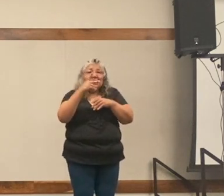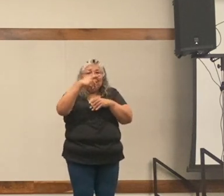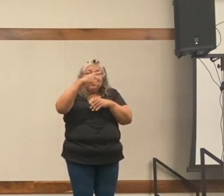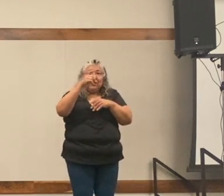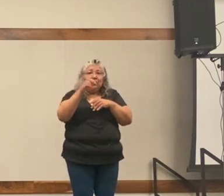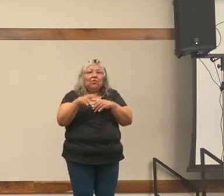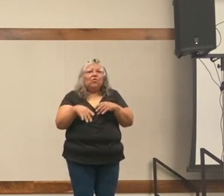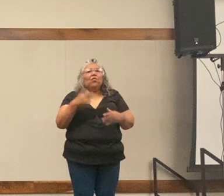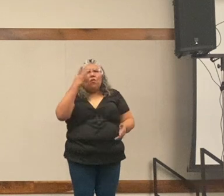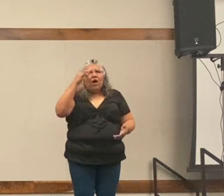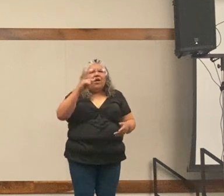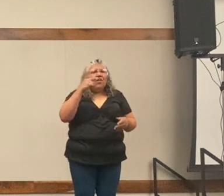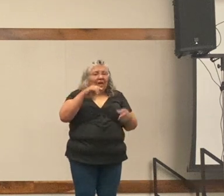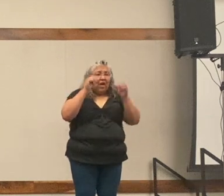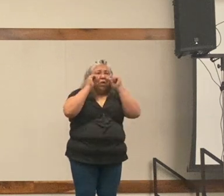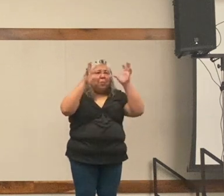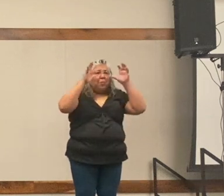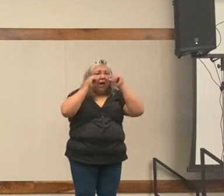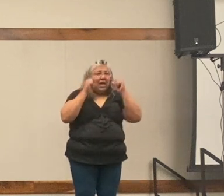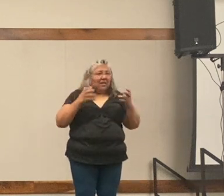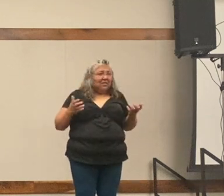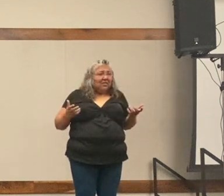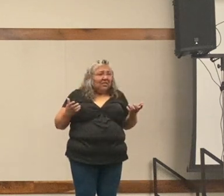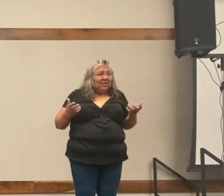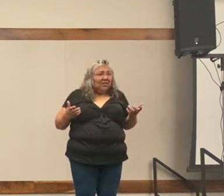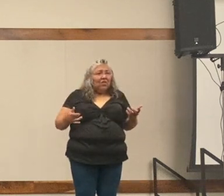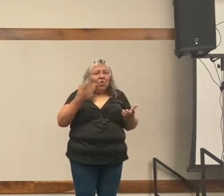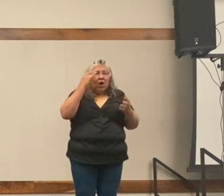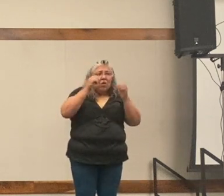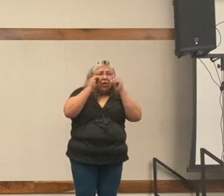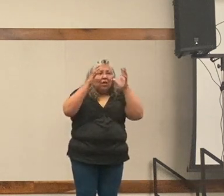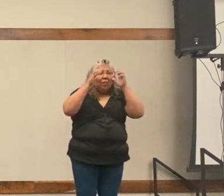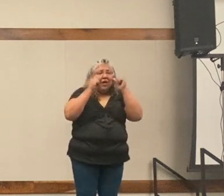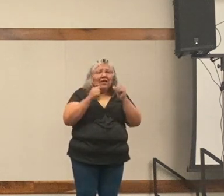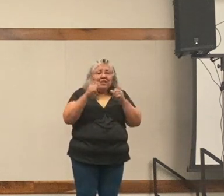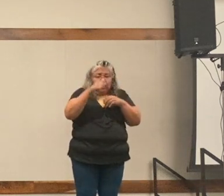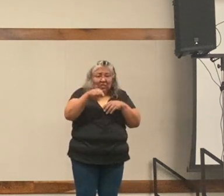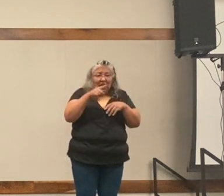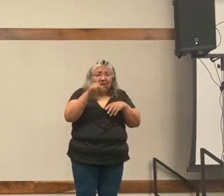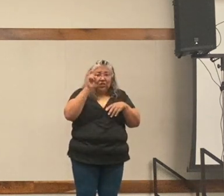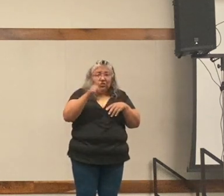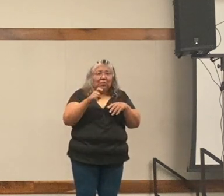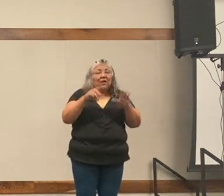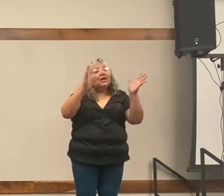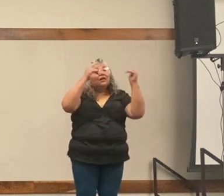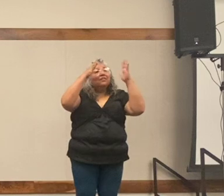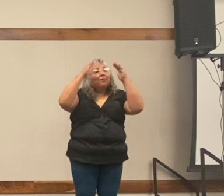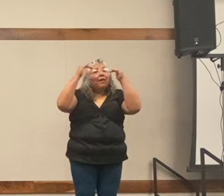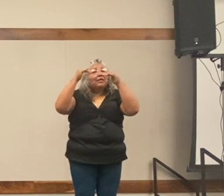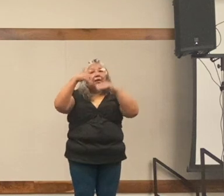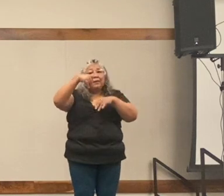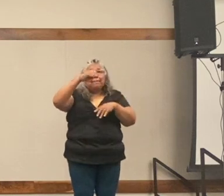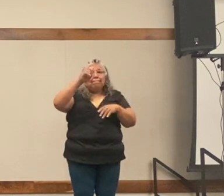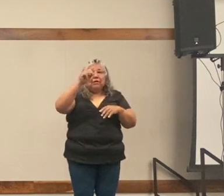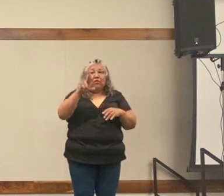the other question. Why are they amazed? Why were they amazed? Shouldn't they have been expecting